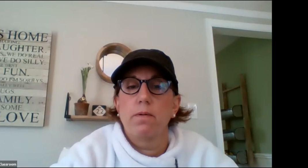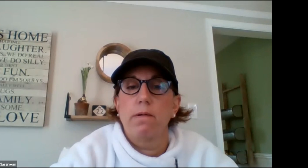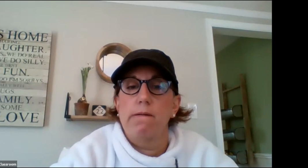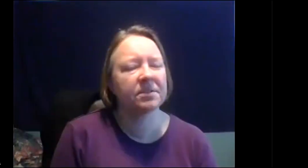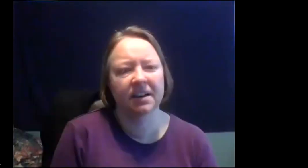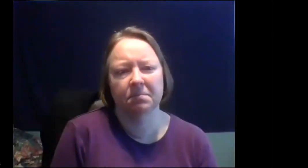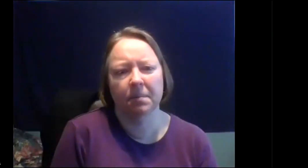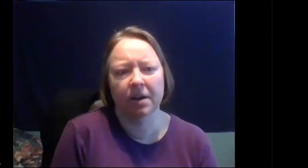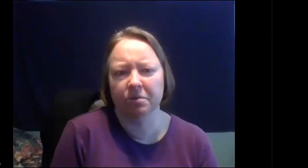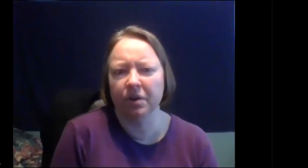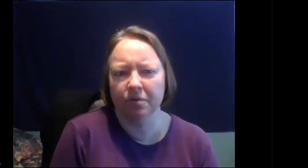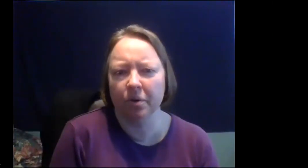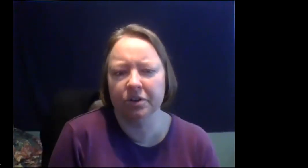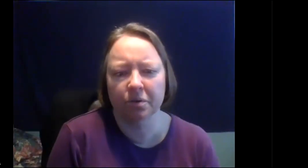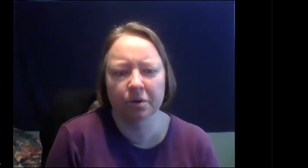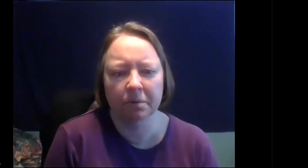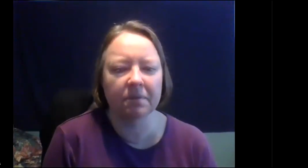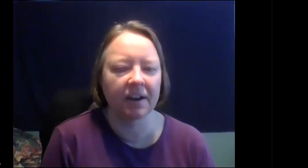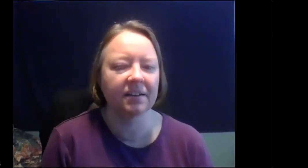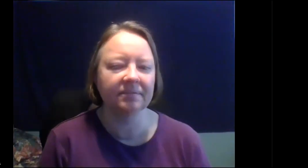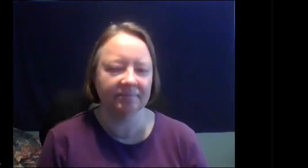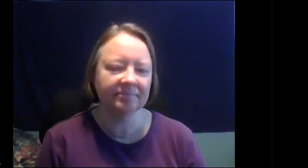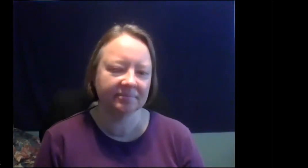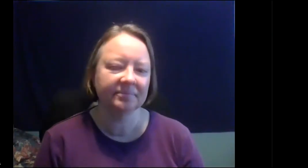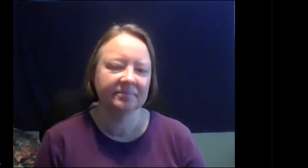So I'd say about 3 or 4 to a room would be fine. Okay.